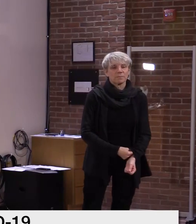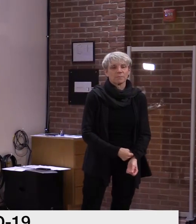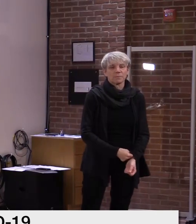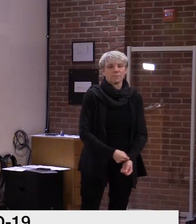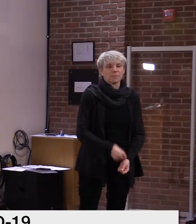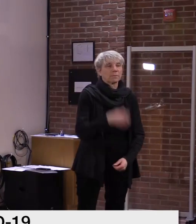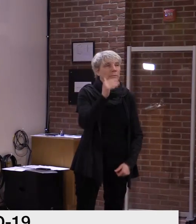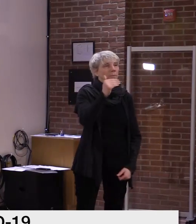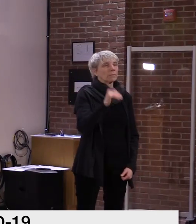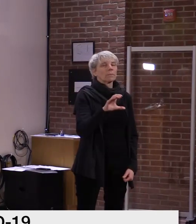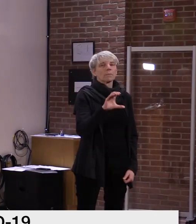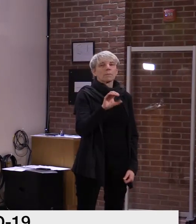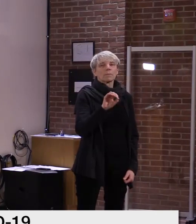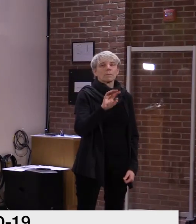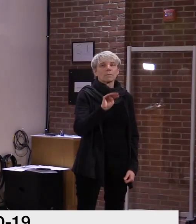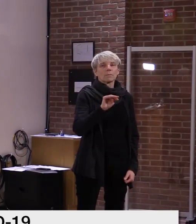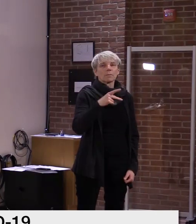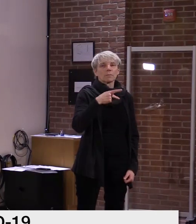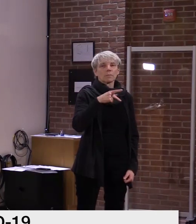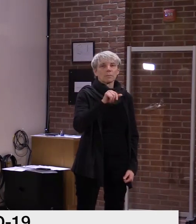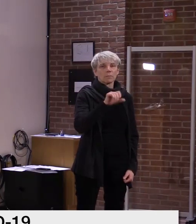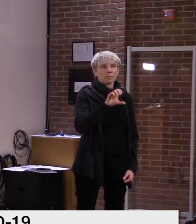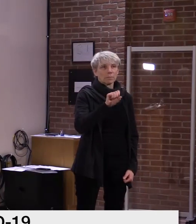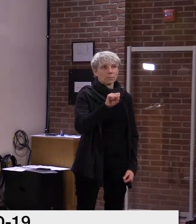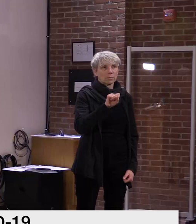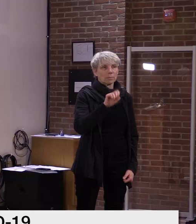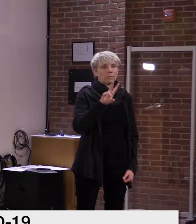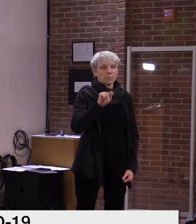Tom Davis, Compass, Vermont.